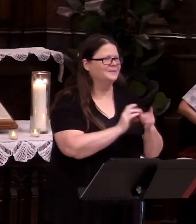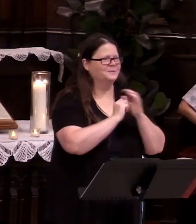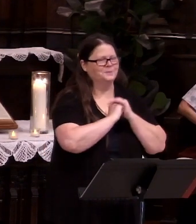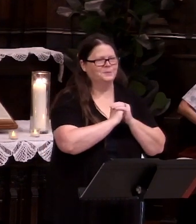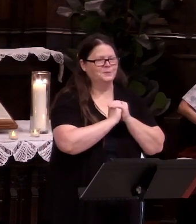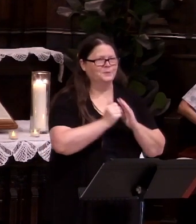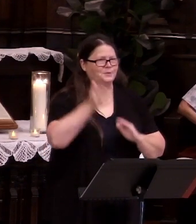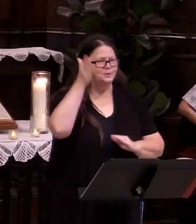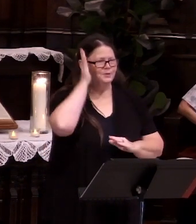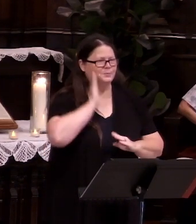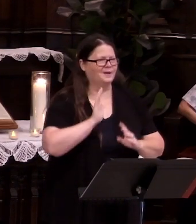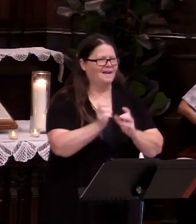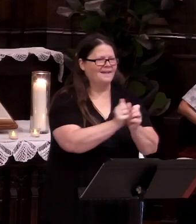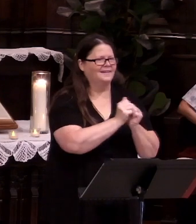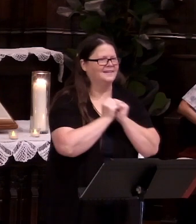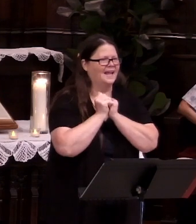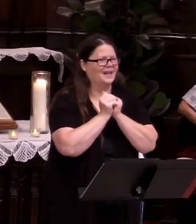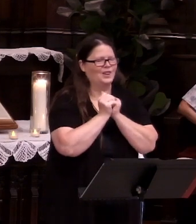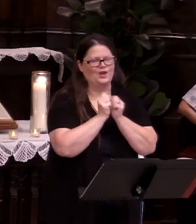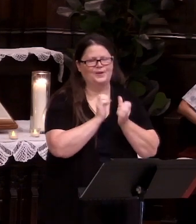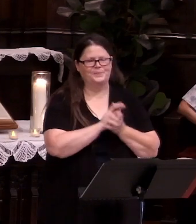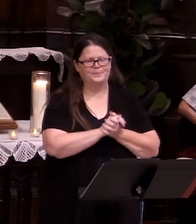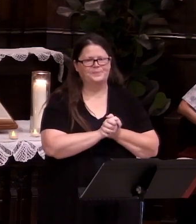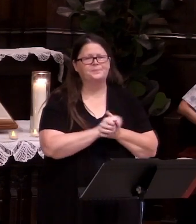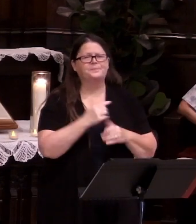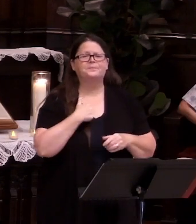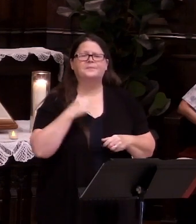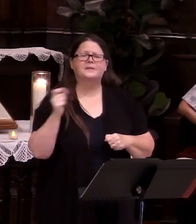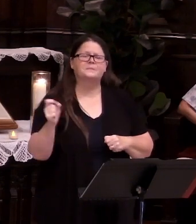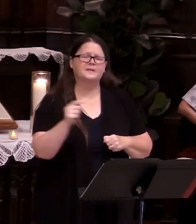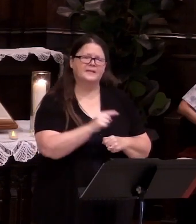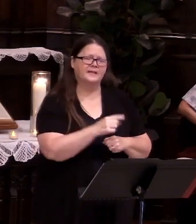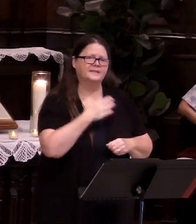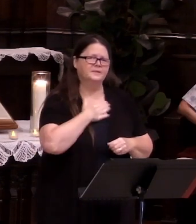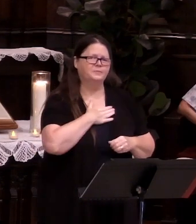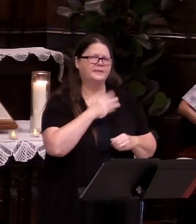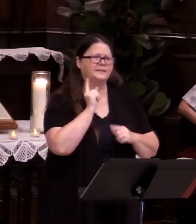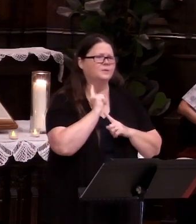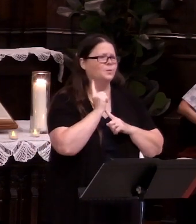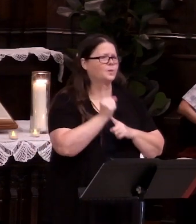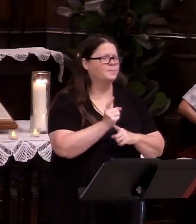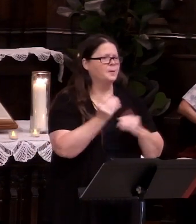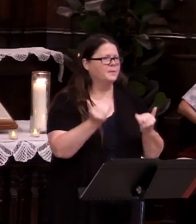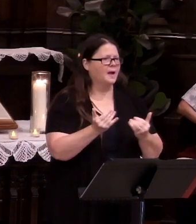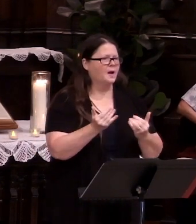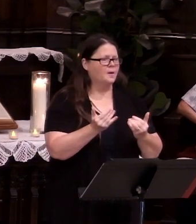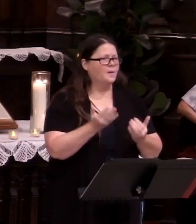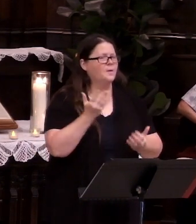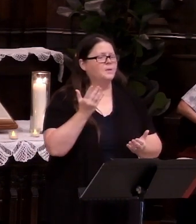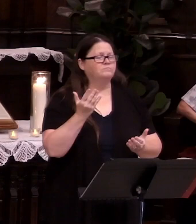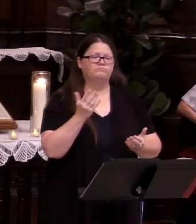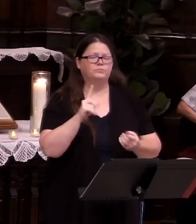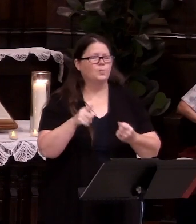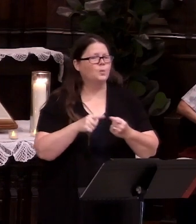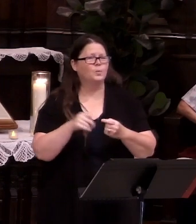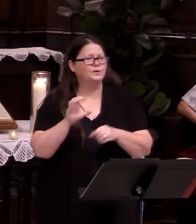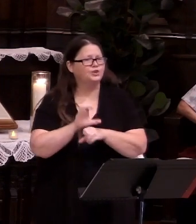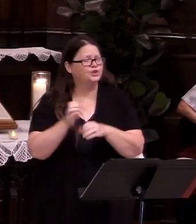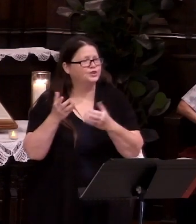worship God together. I would ask that you please take a moment now or after the service to go